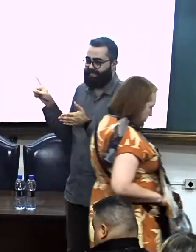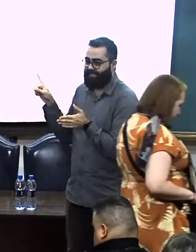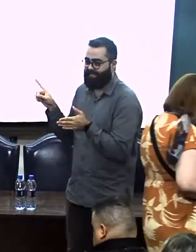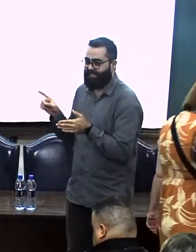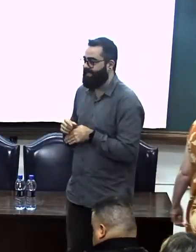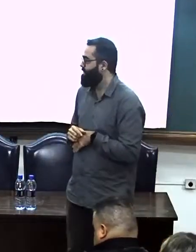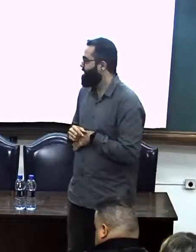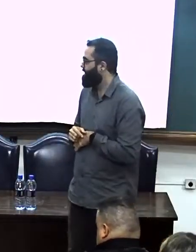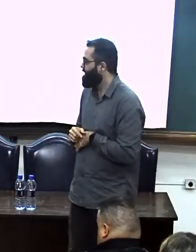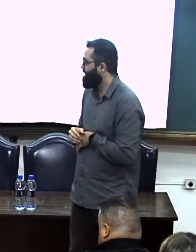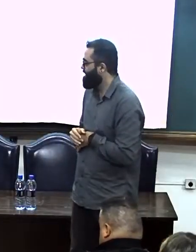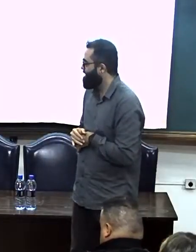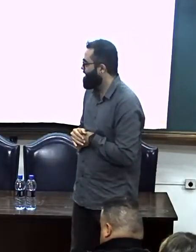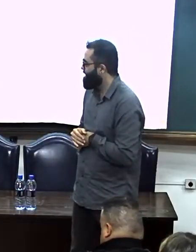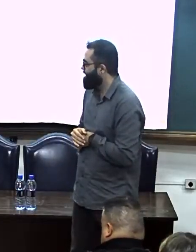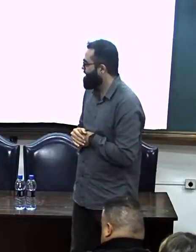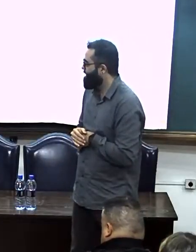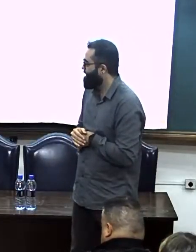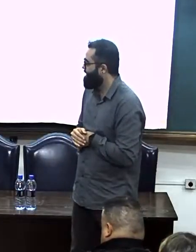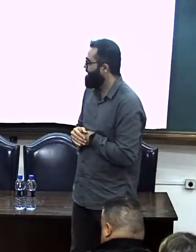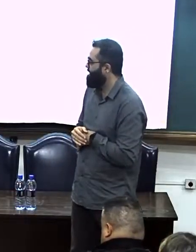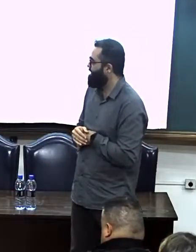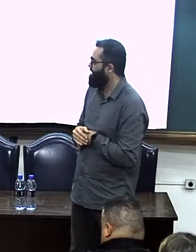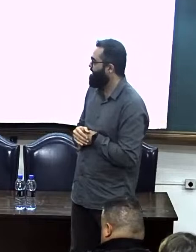Okay. Think so.